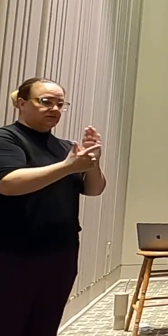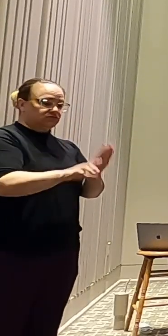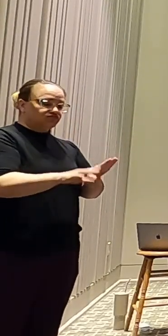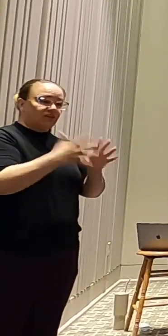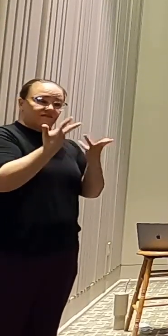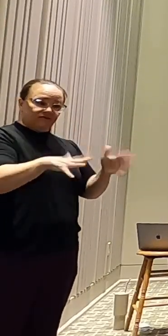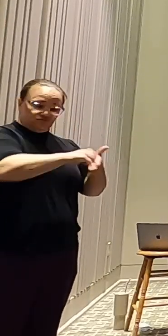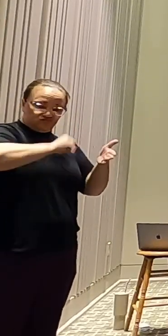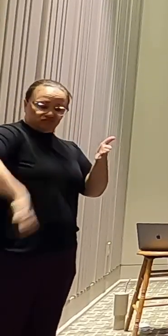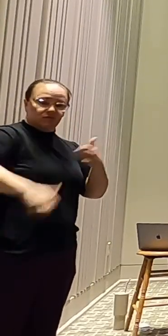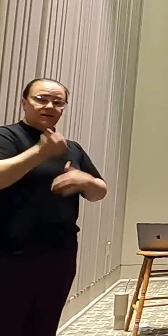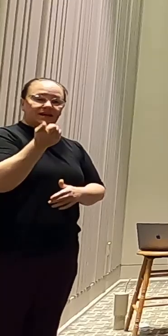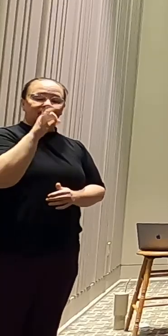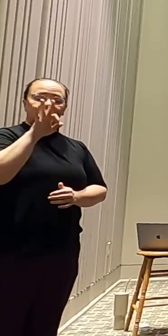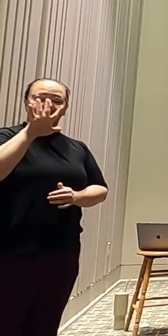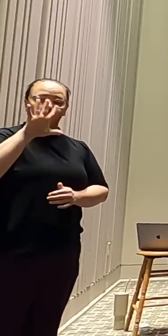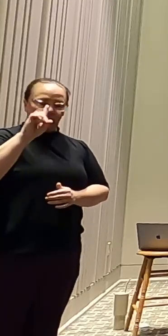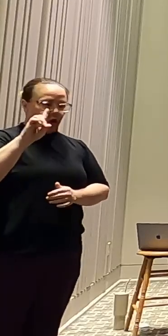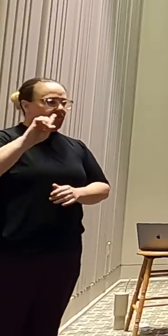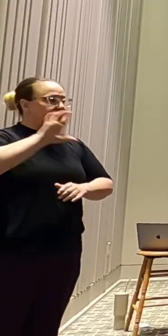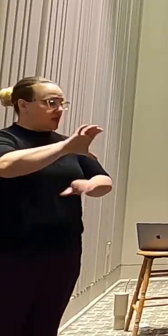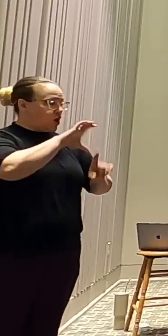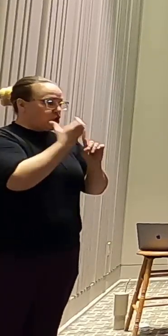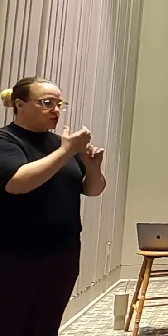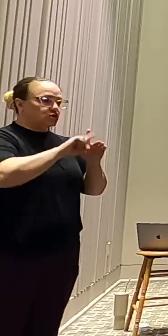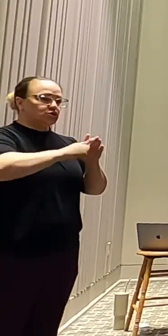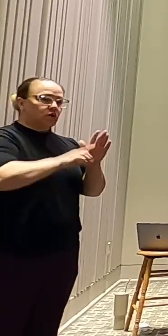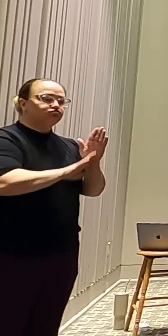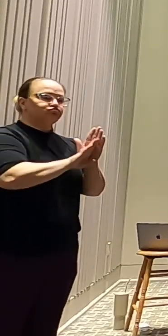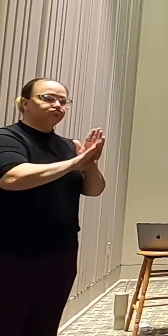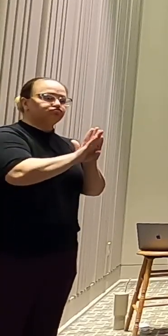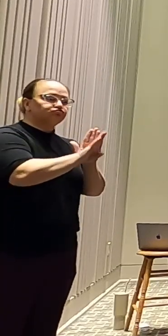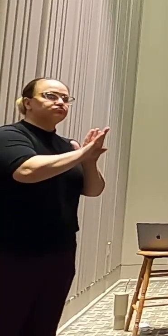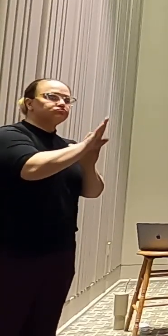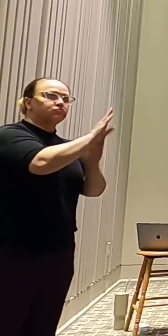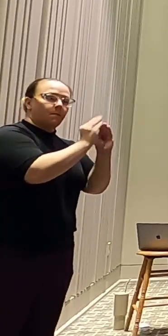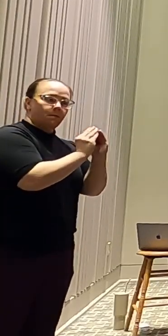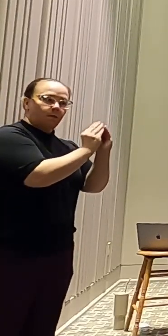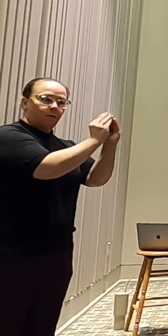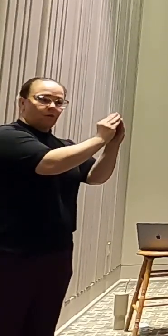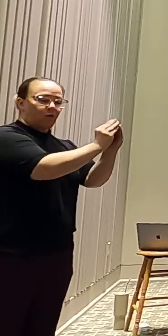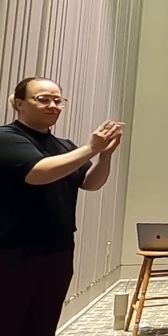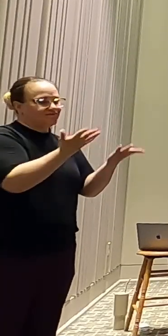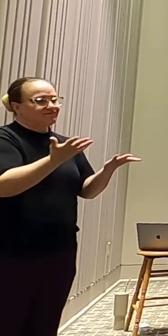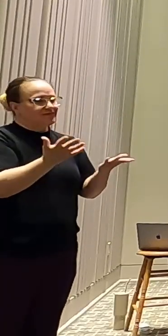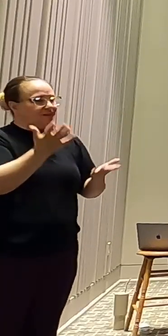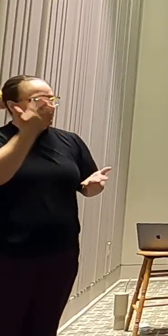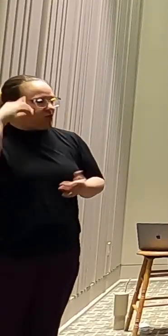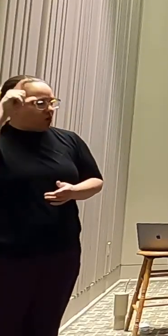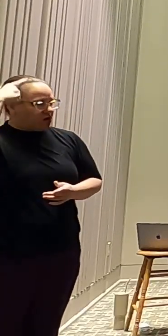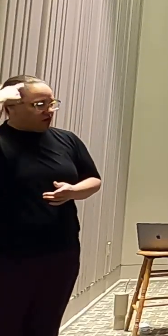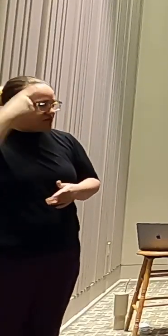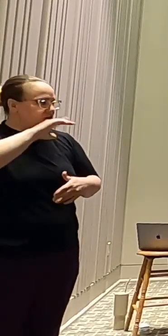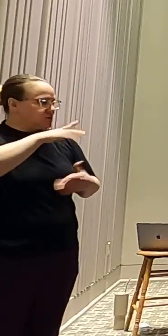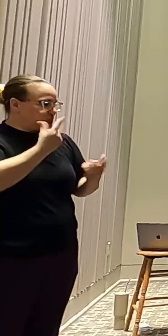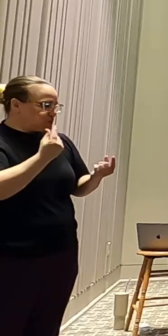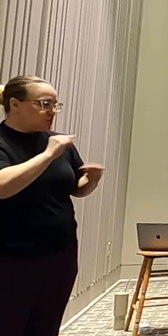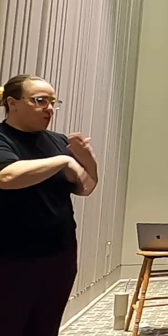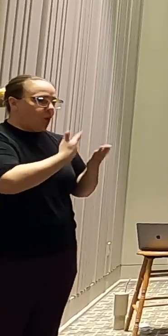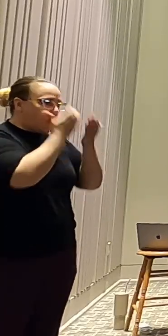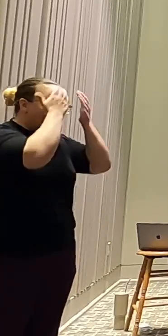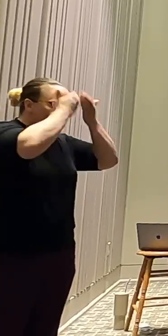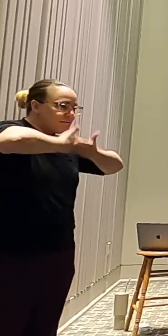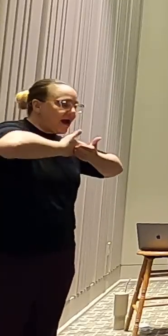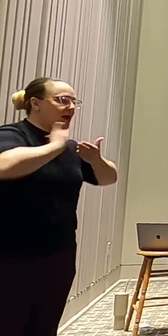rebuild their culture. Like I said, nearly all the masks had been taken or destroyed by the government. Those in the nation who